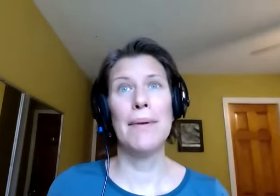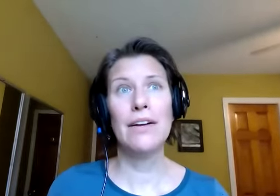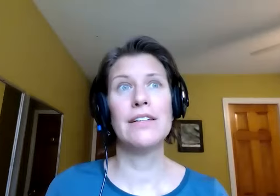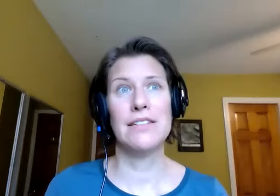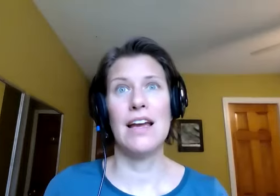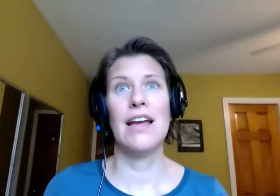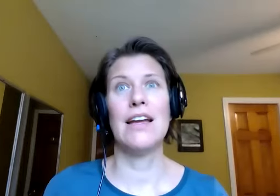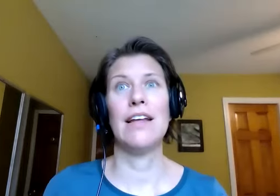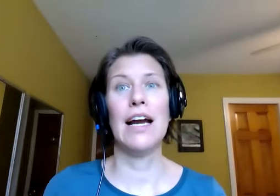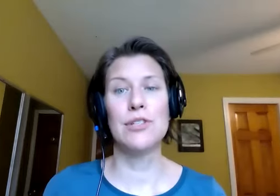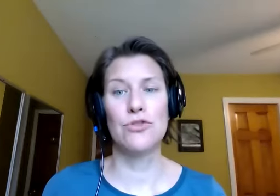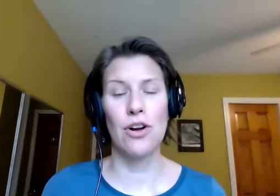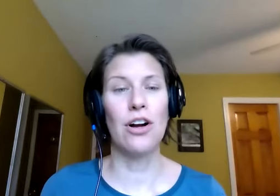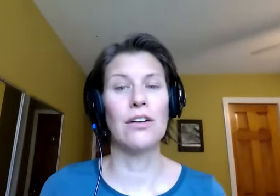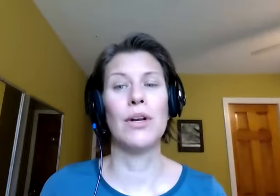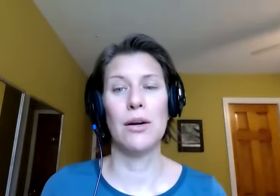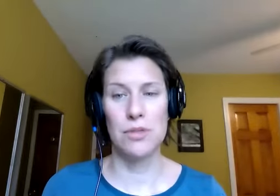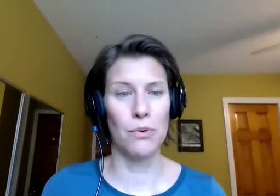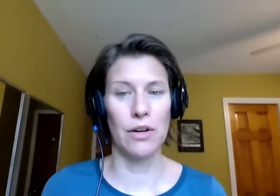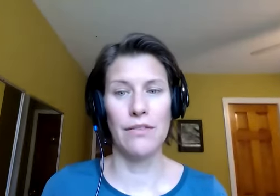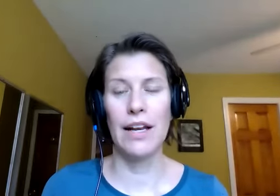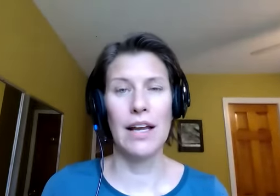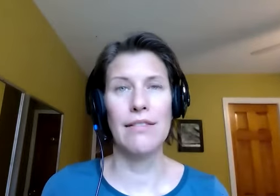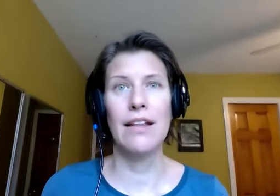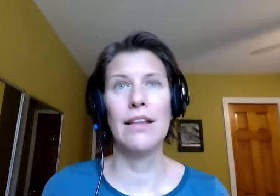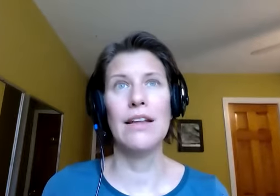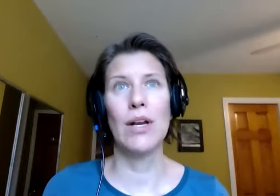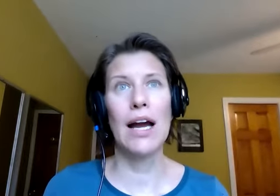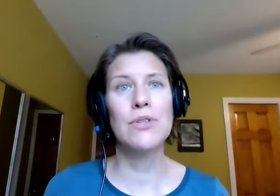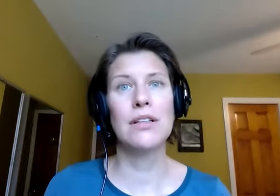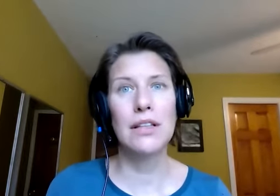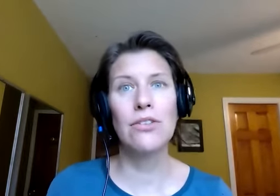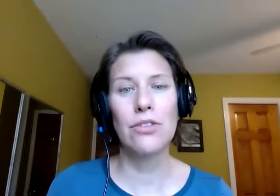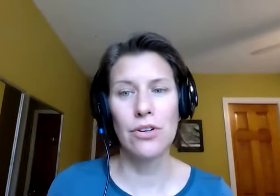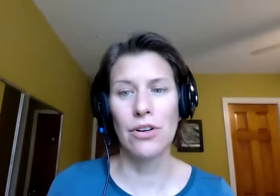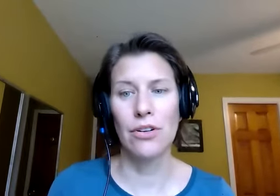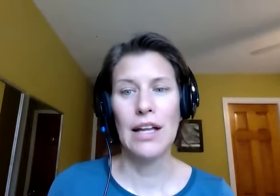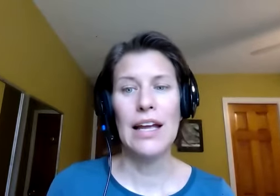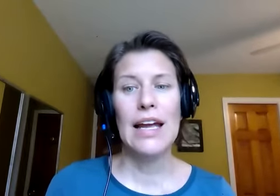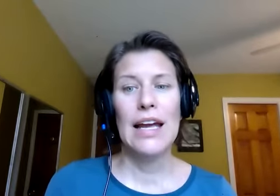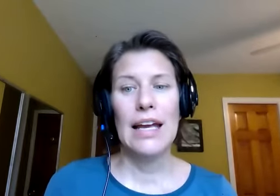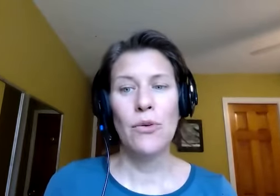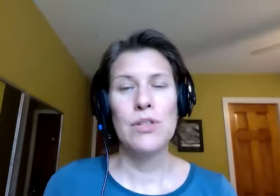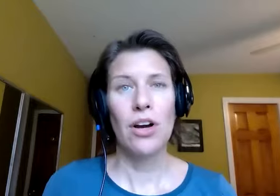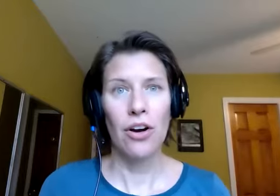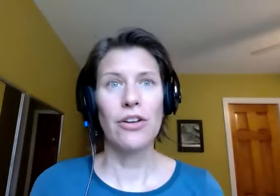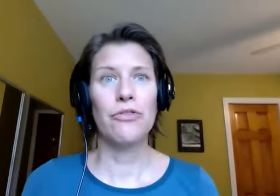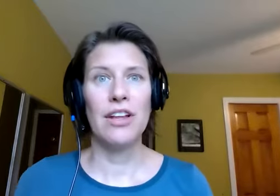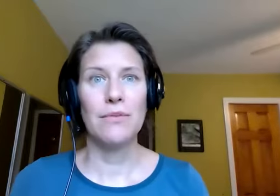parents say that I was strong when I was born, that, that when I was a little girl, it was hard for them